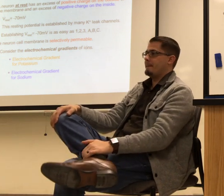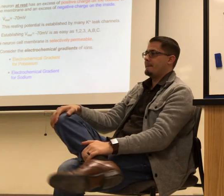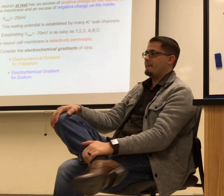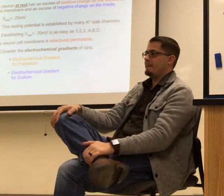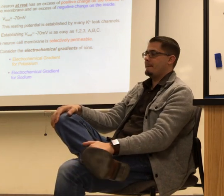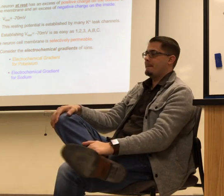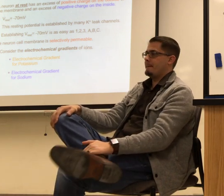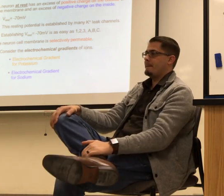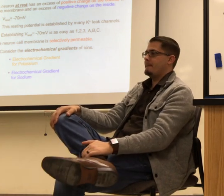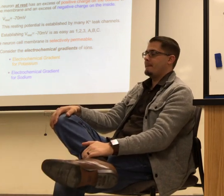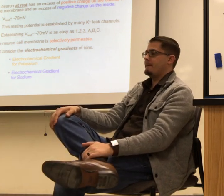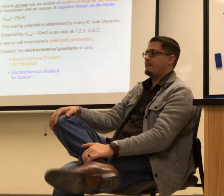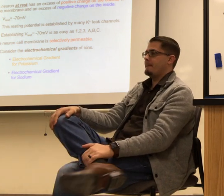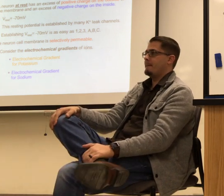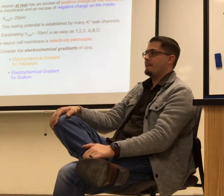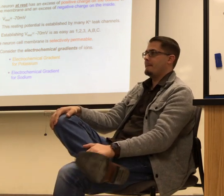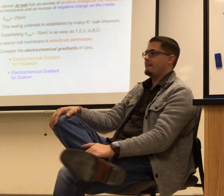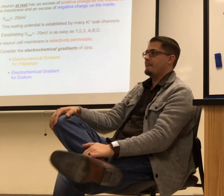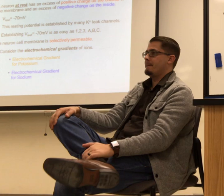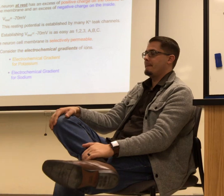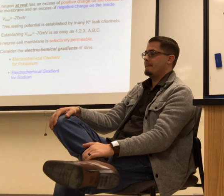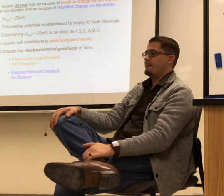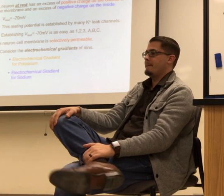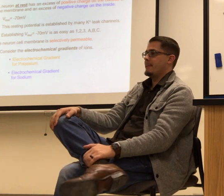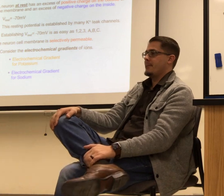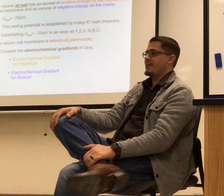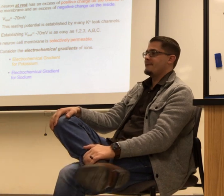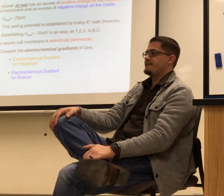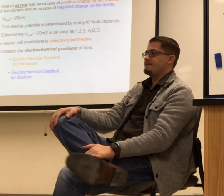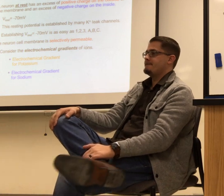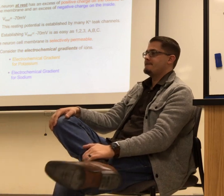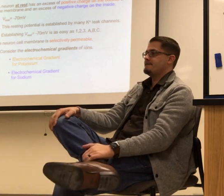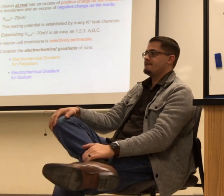balls leaking out. Okay, so again, consider